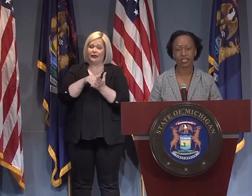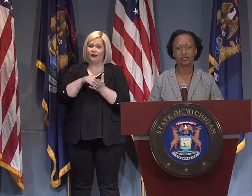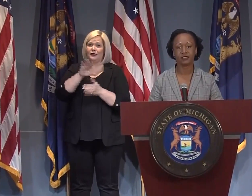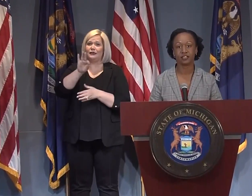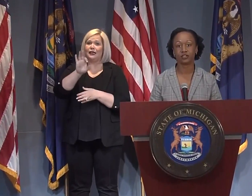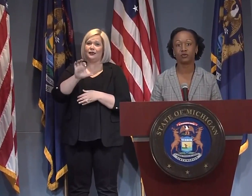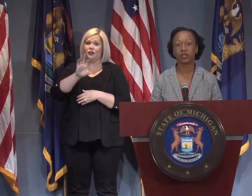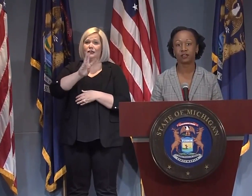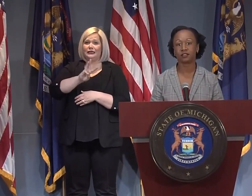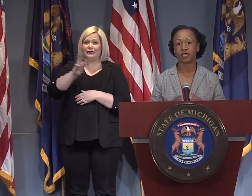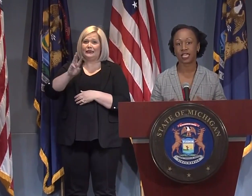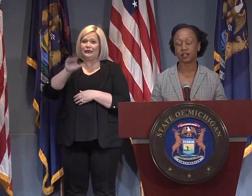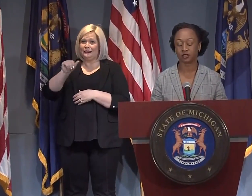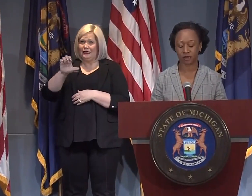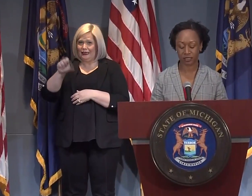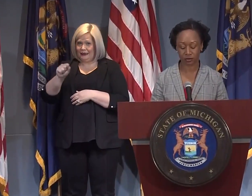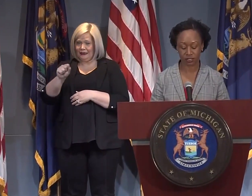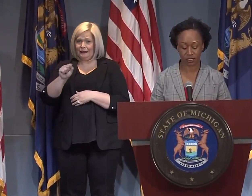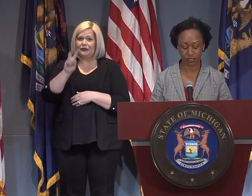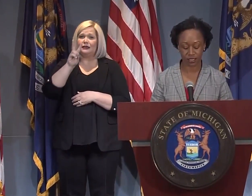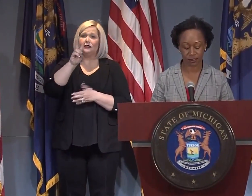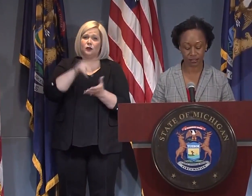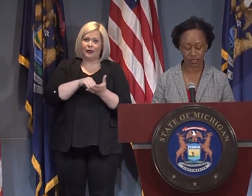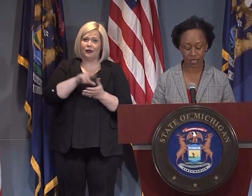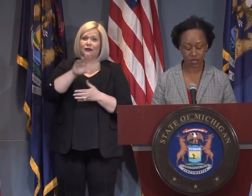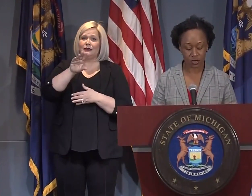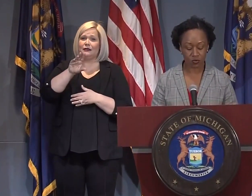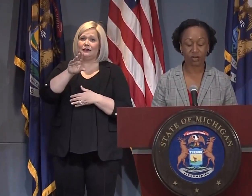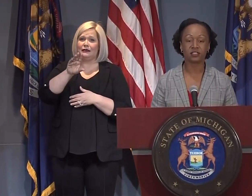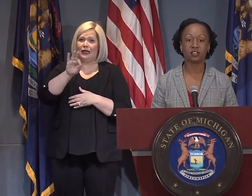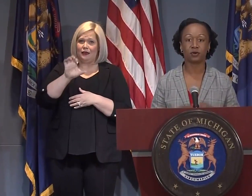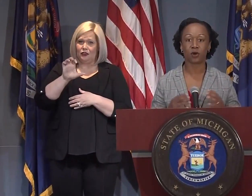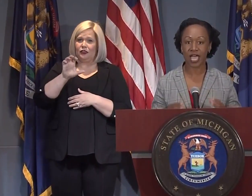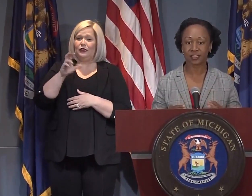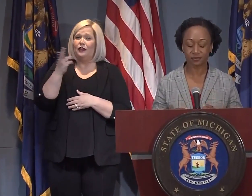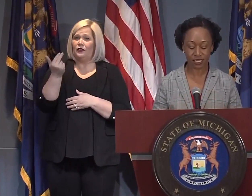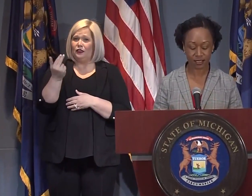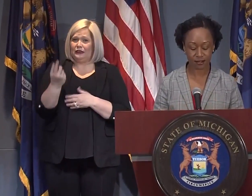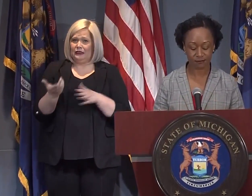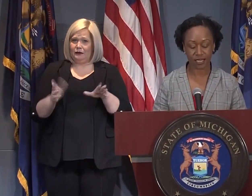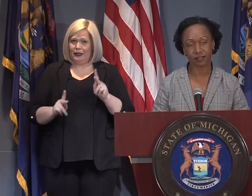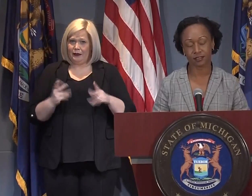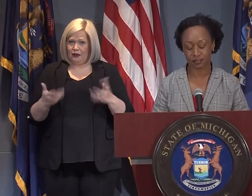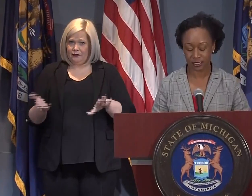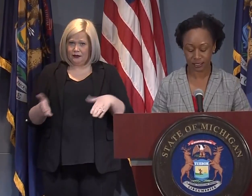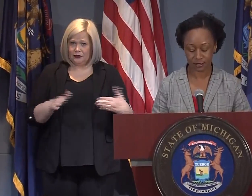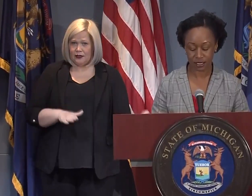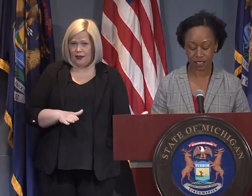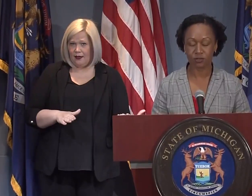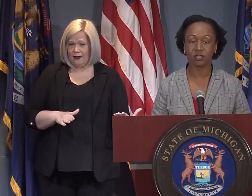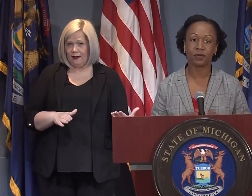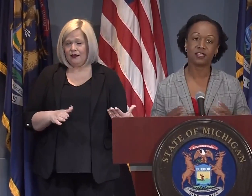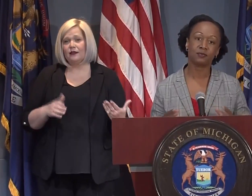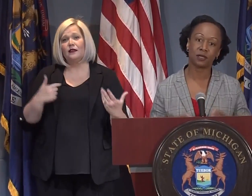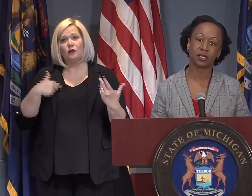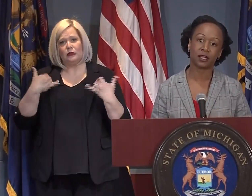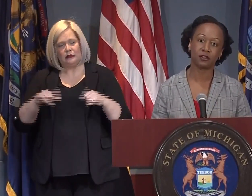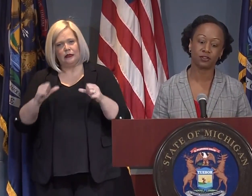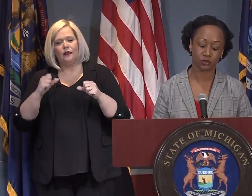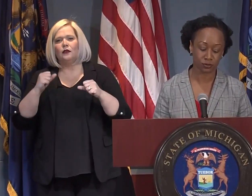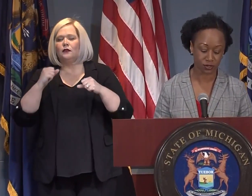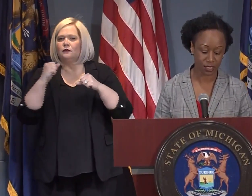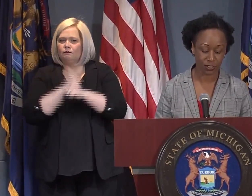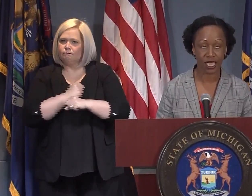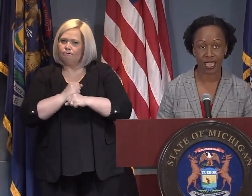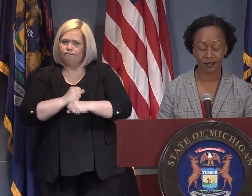33,966 cases and 2,813 deaths. We are still proactively fighting this disease using the best public